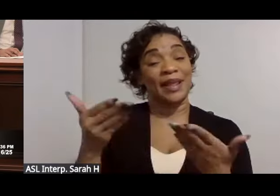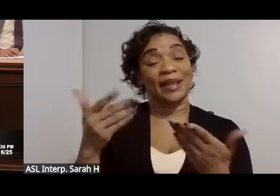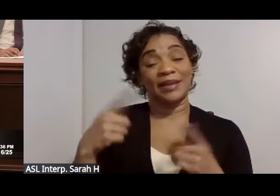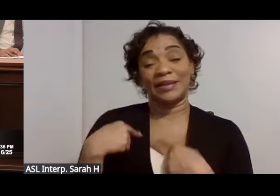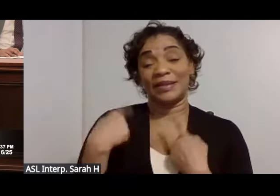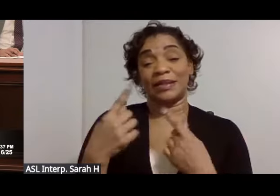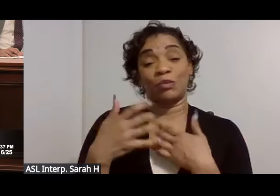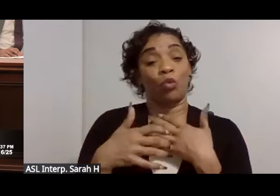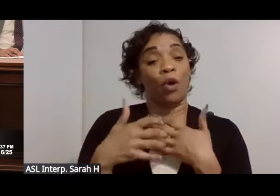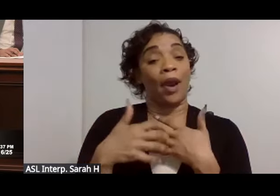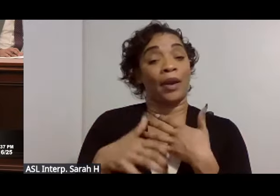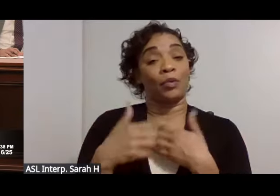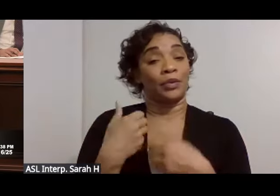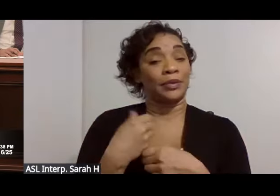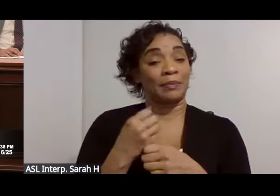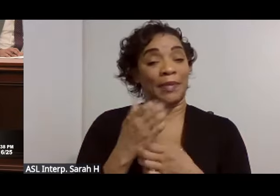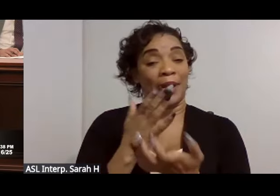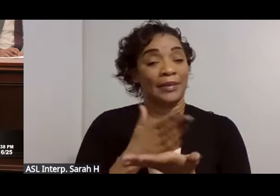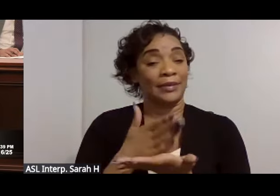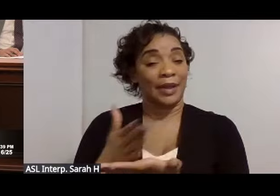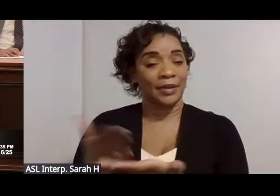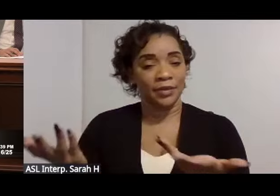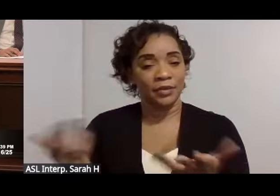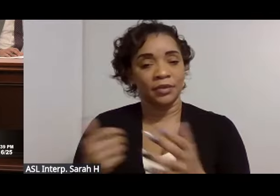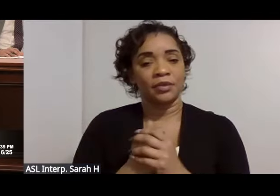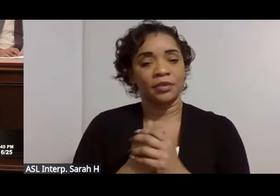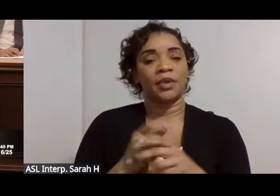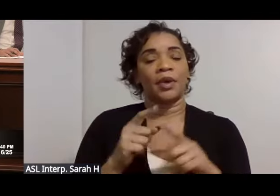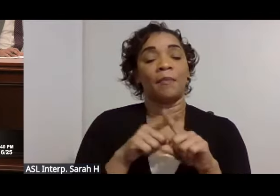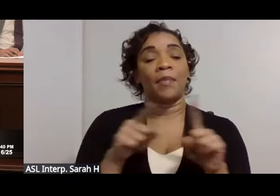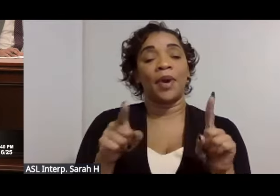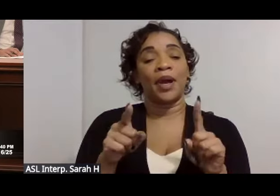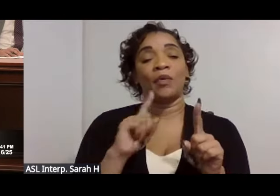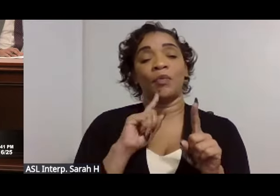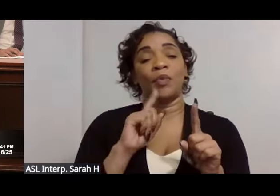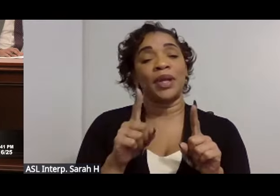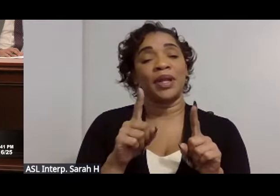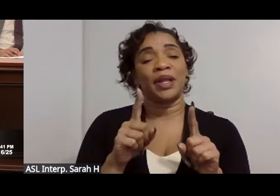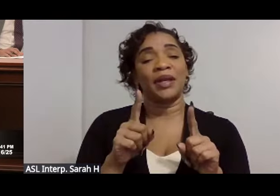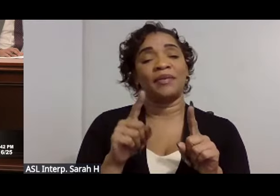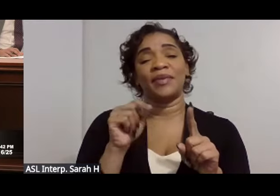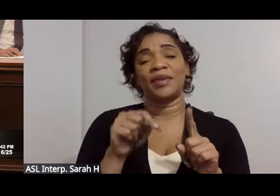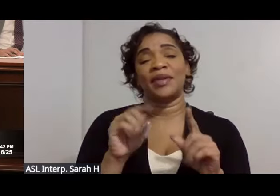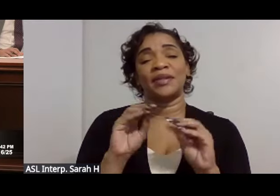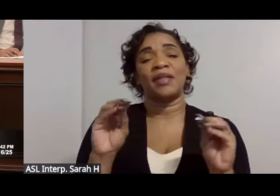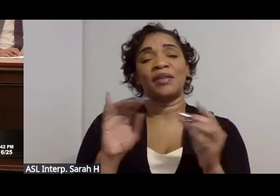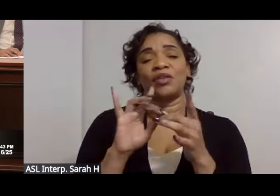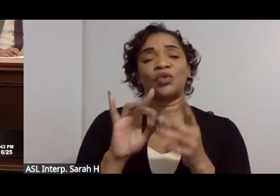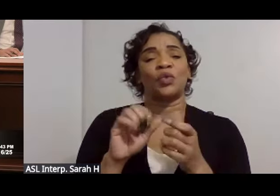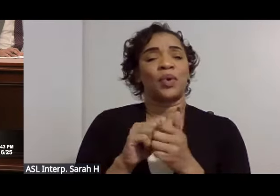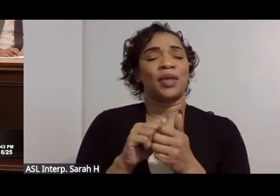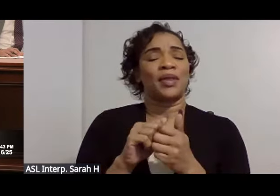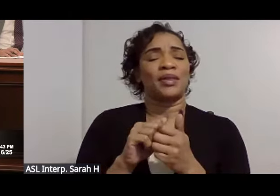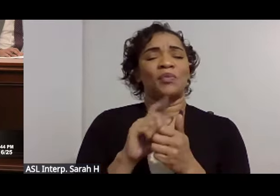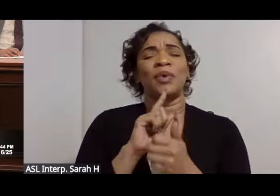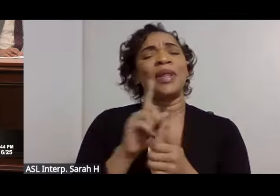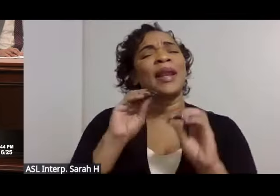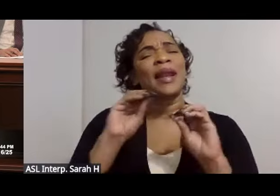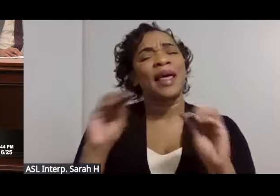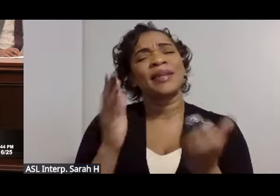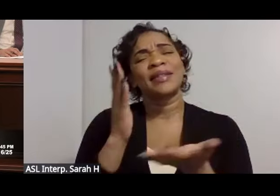lists has nothing to do with the secretary. Nothing stops the Secretary of State from checking voter rolls